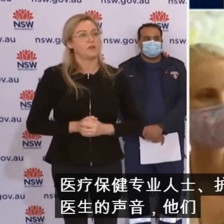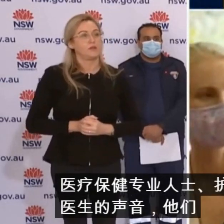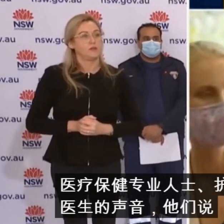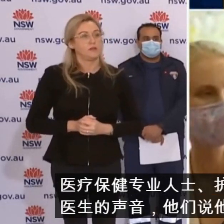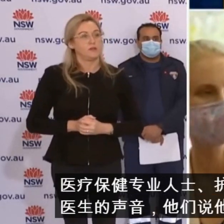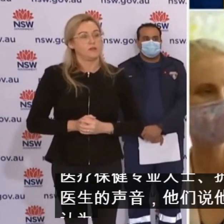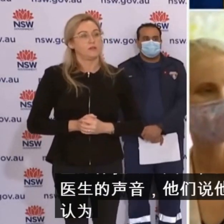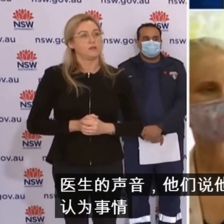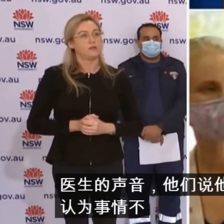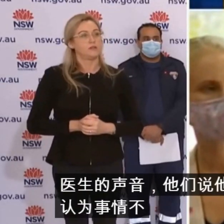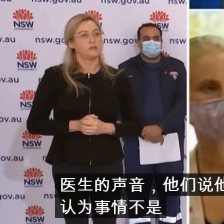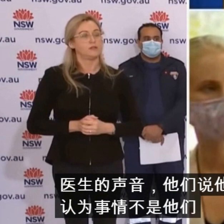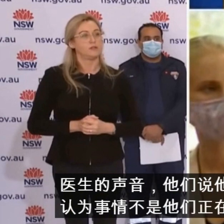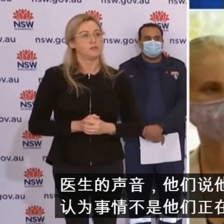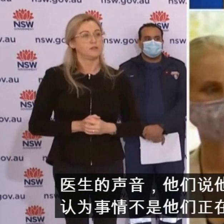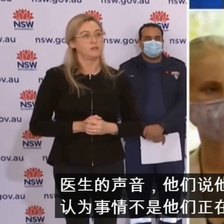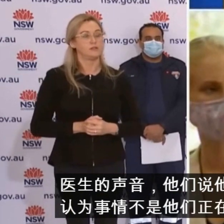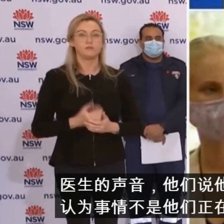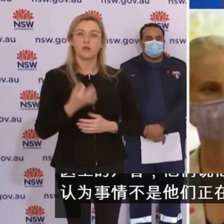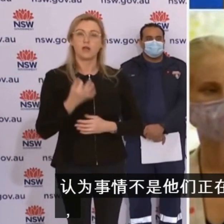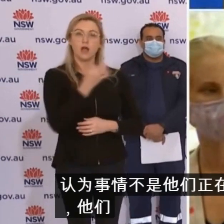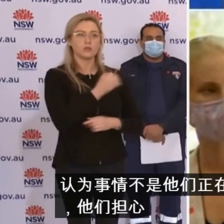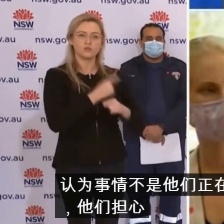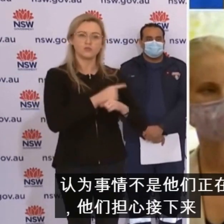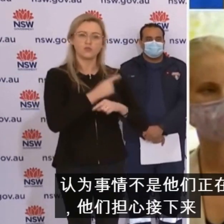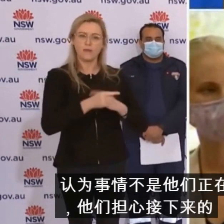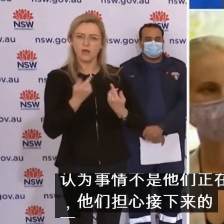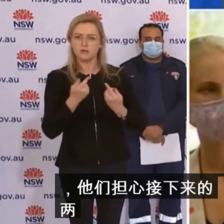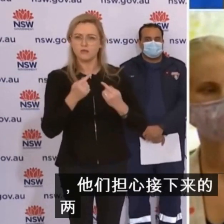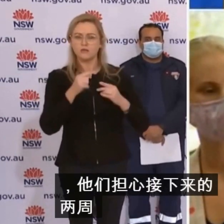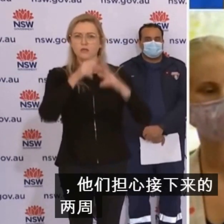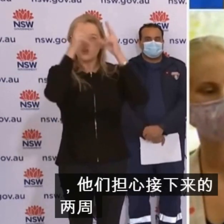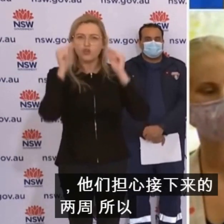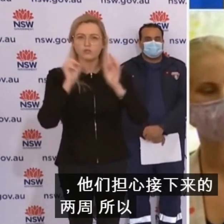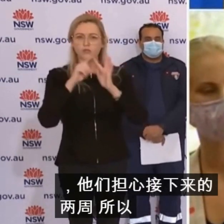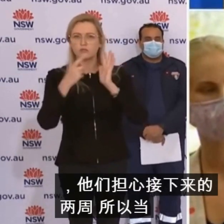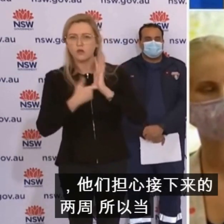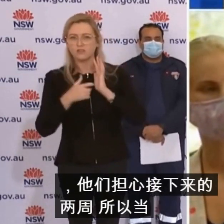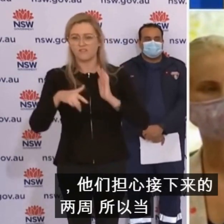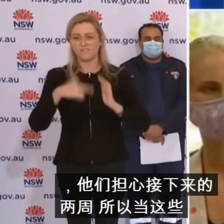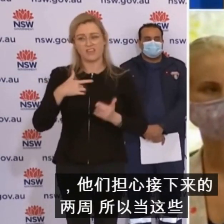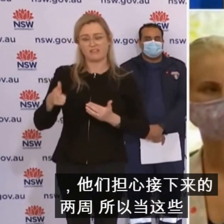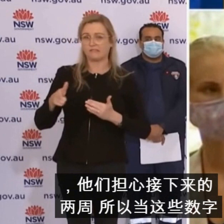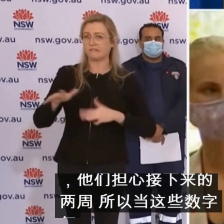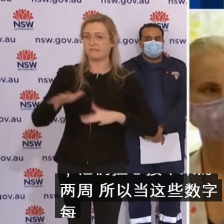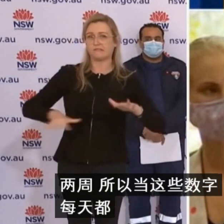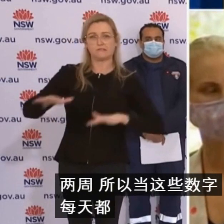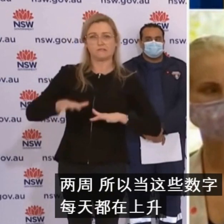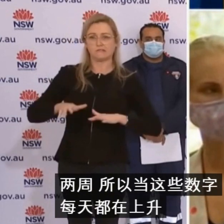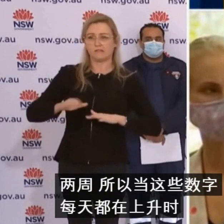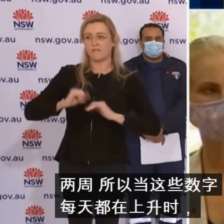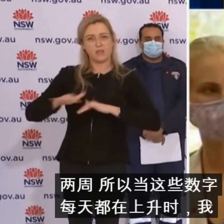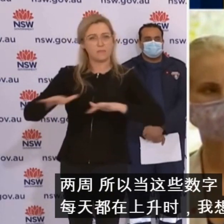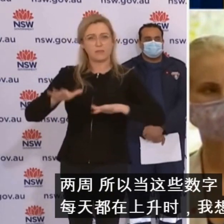and they say that they don't think that they are coping, and they are concerned about the next 2 weeks. So when these numbers keep rising